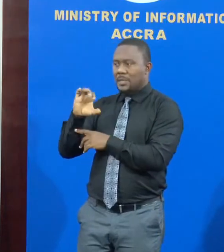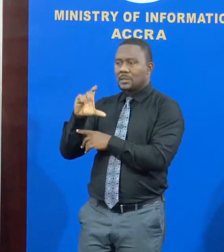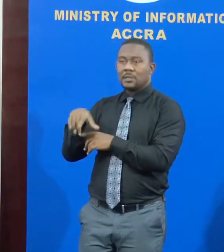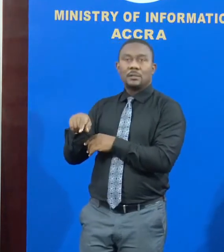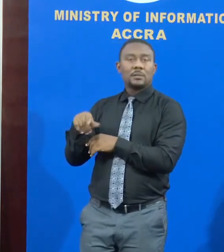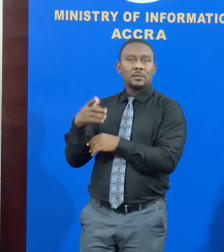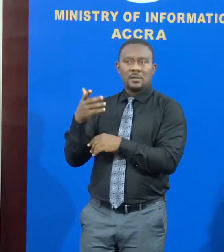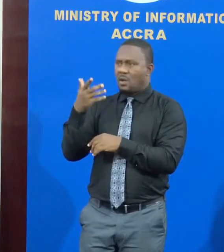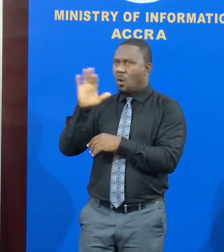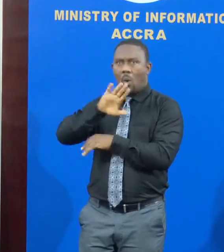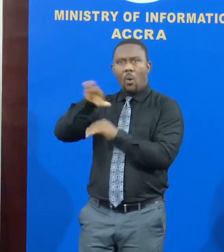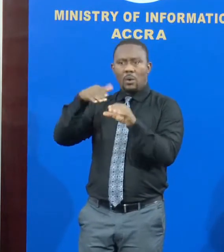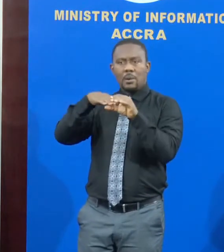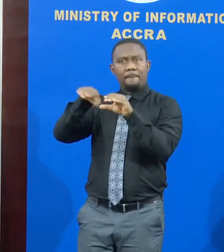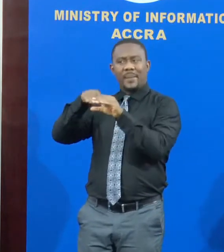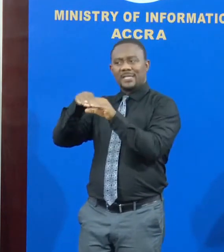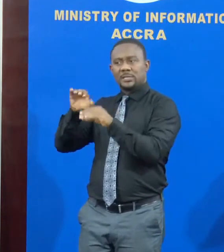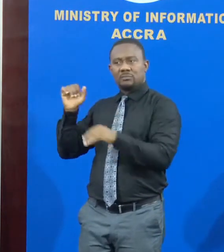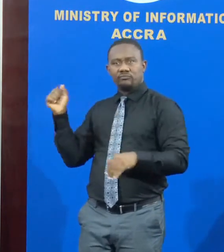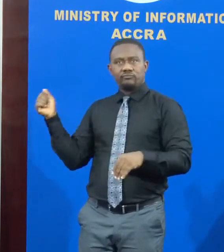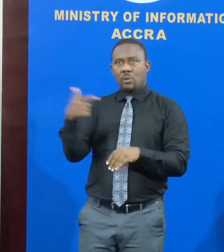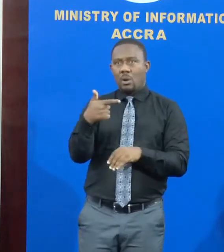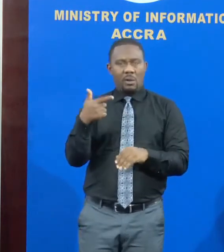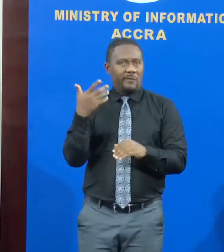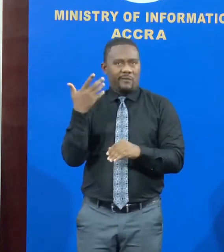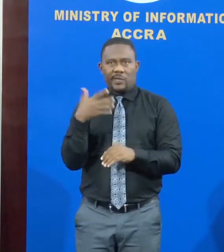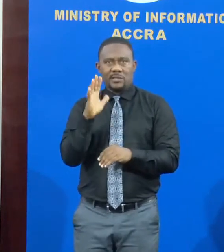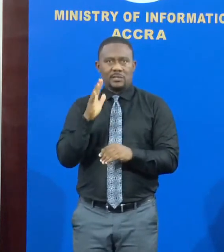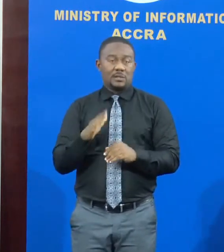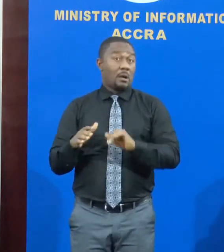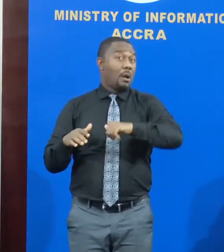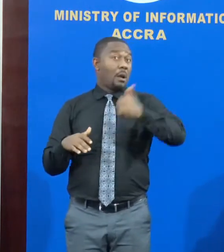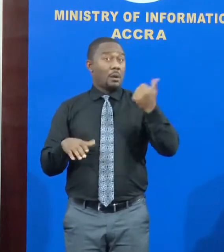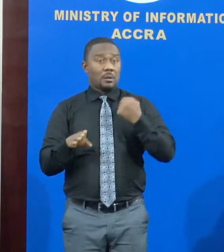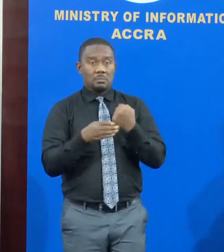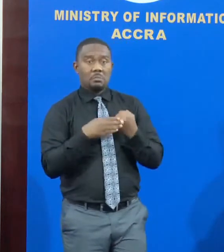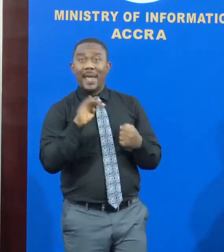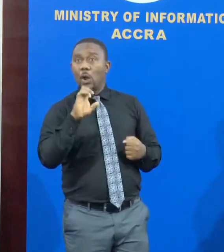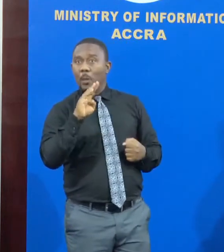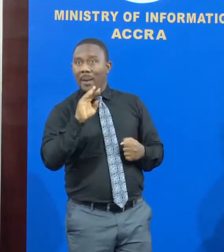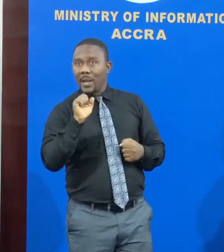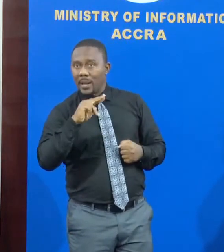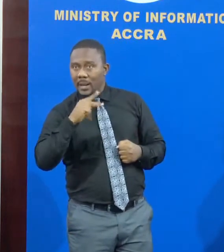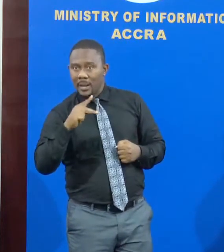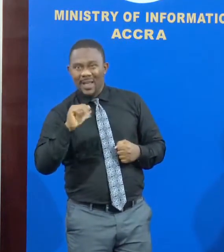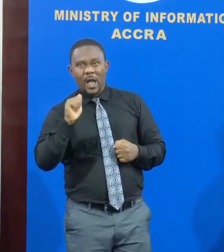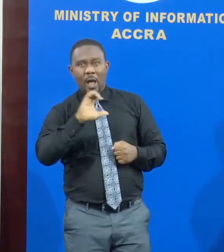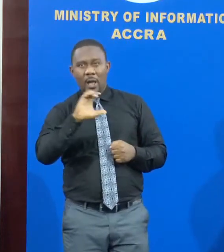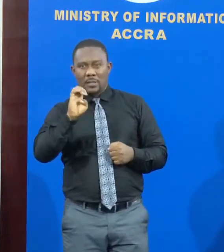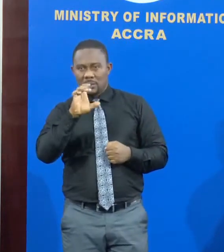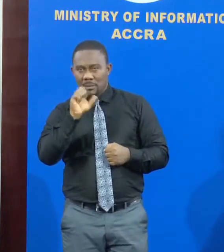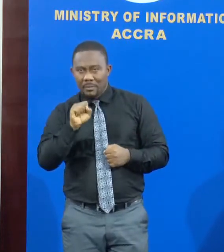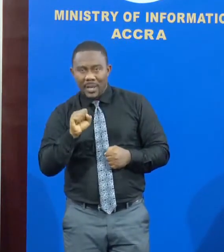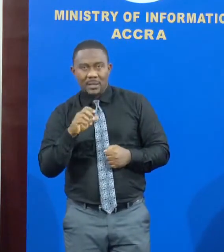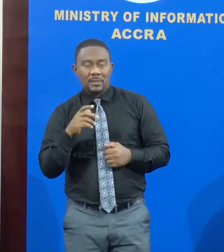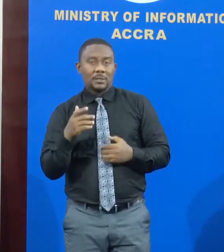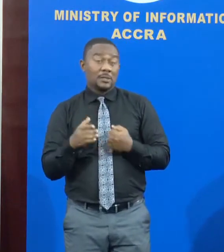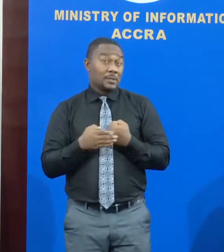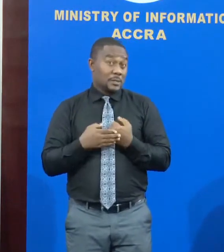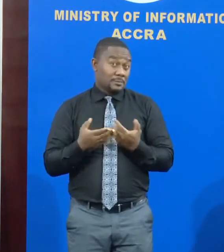system at all branches nationwide. Other banks, such as EcoBank, Access Bank, Fidelity Bank,